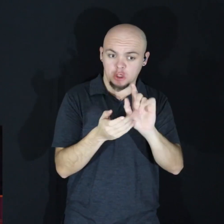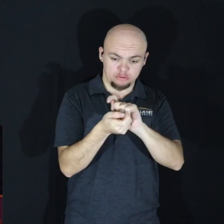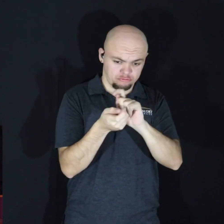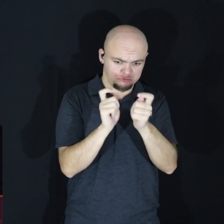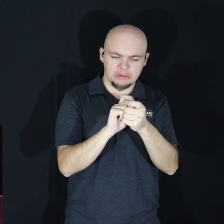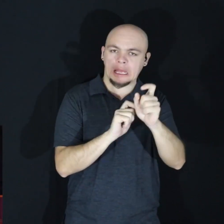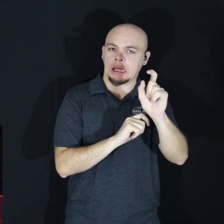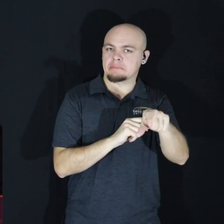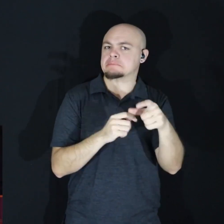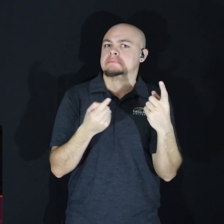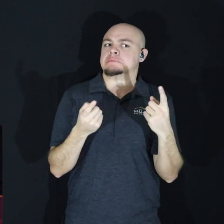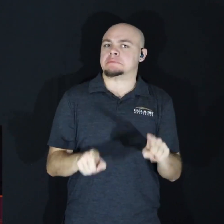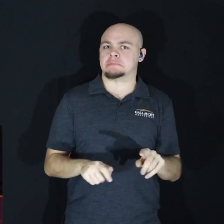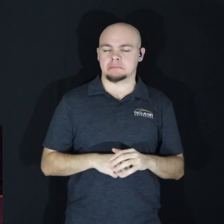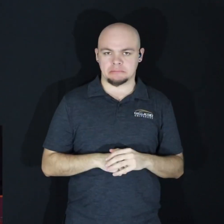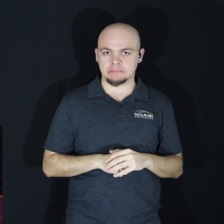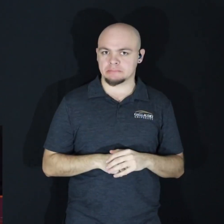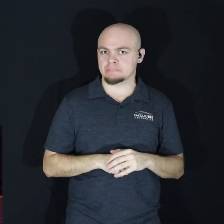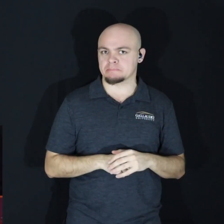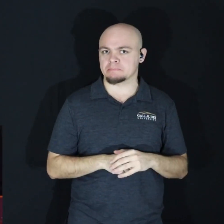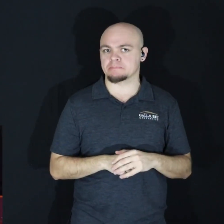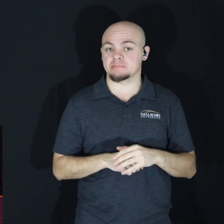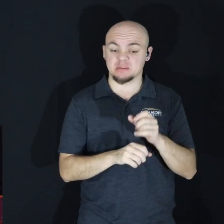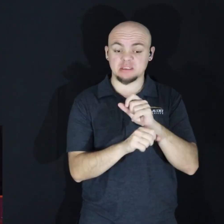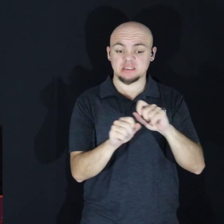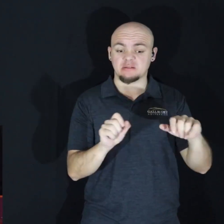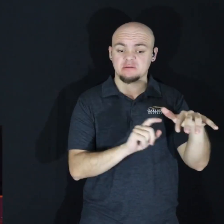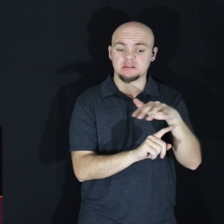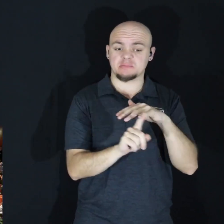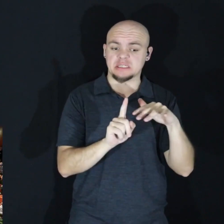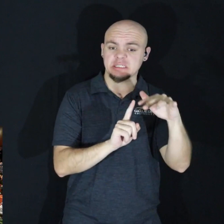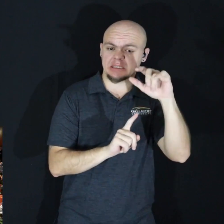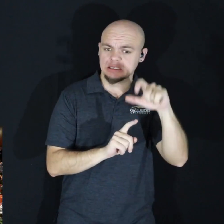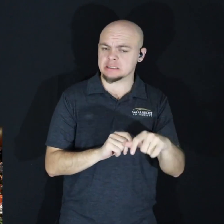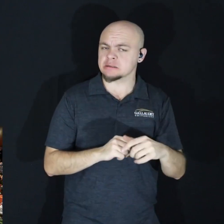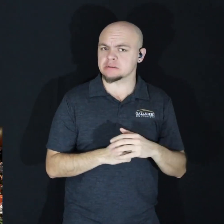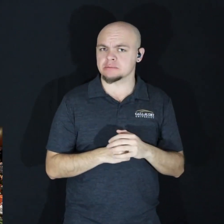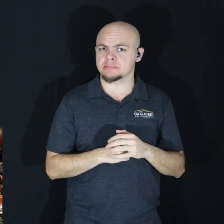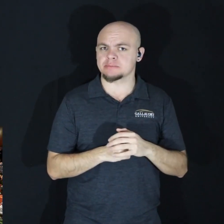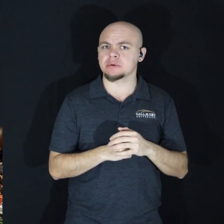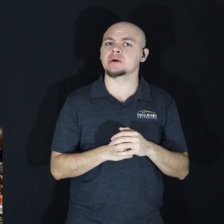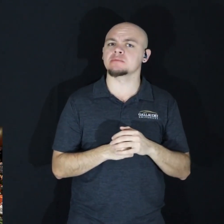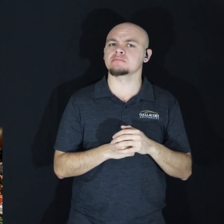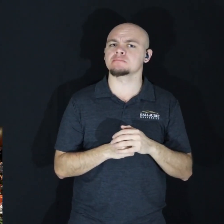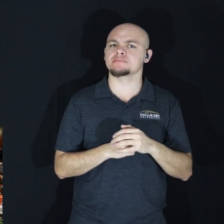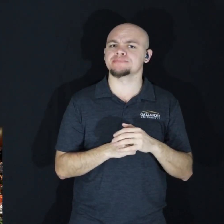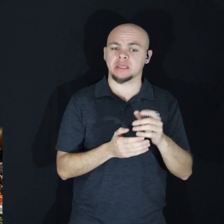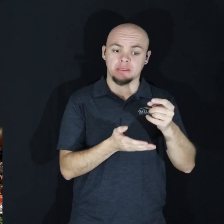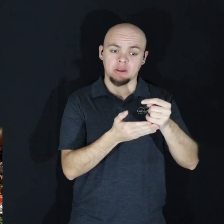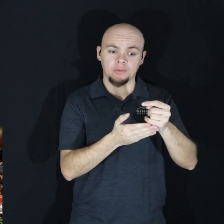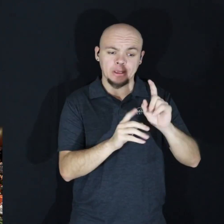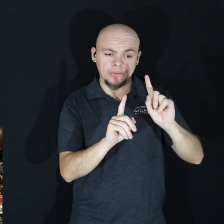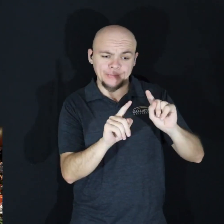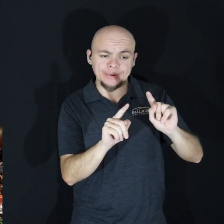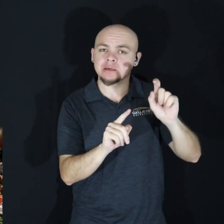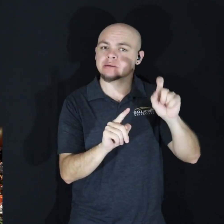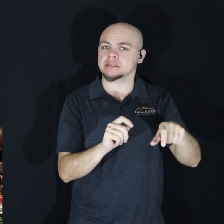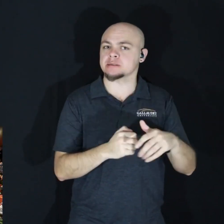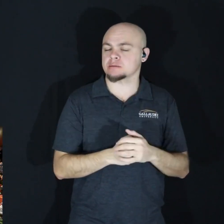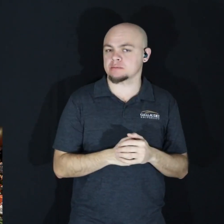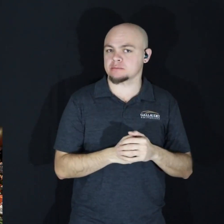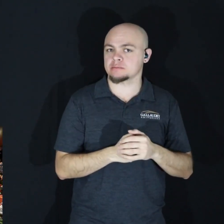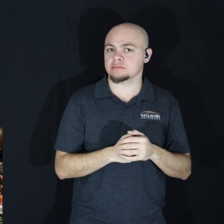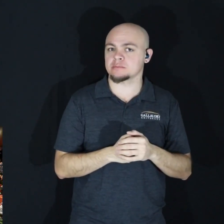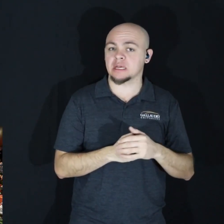happen. And therefore, we need this. We need safe spaces in our communities. We need to go to therapy, and we need to go through our